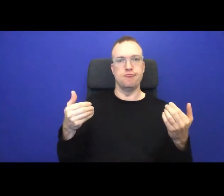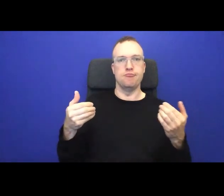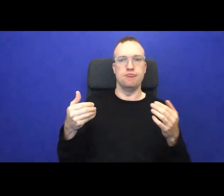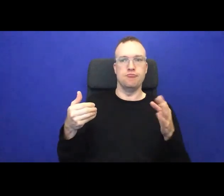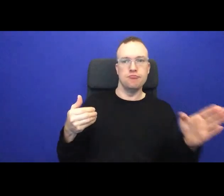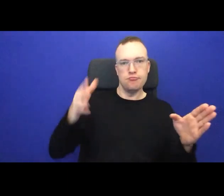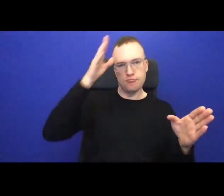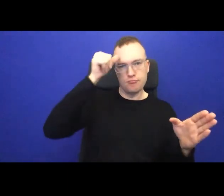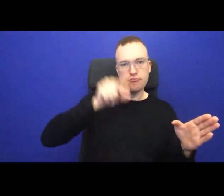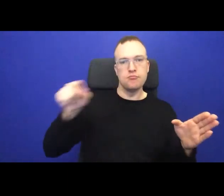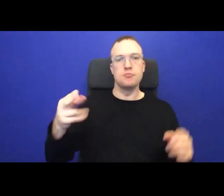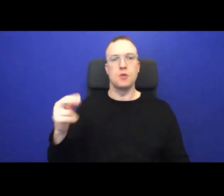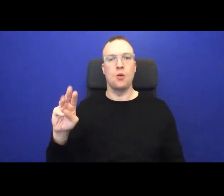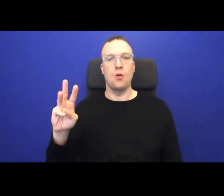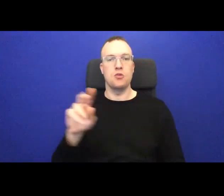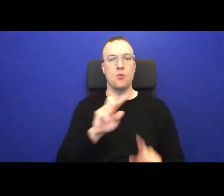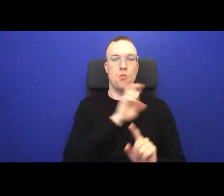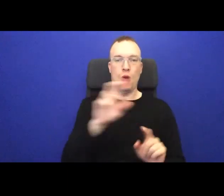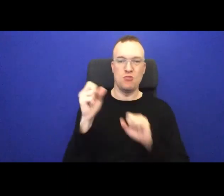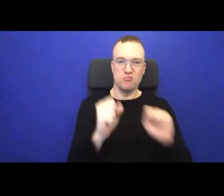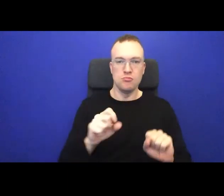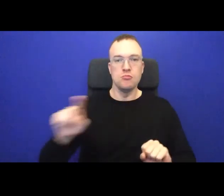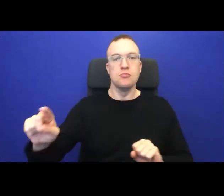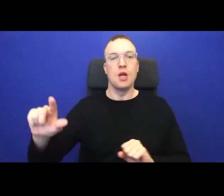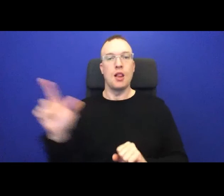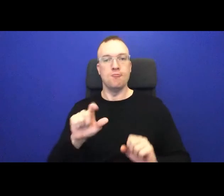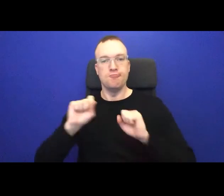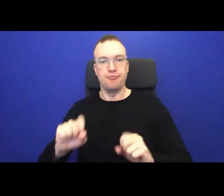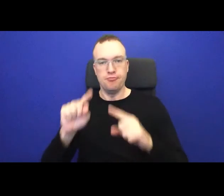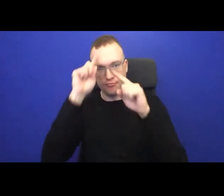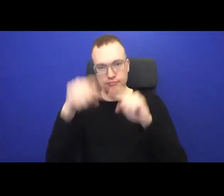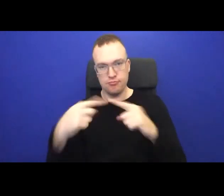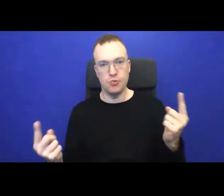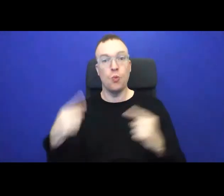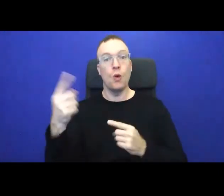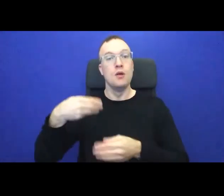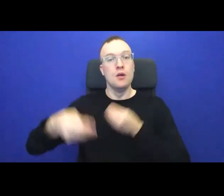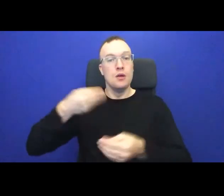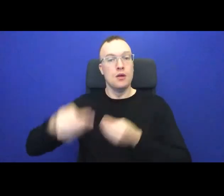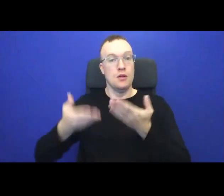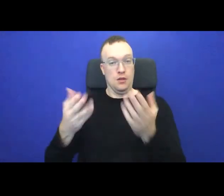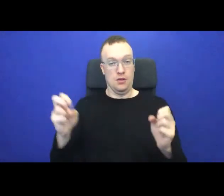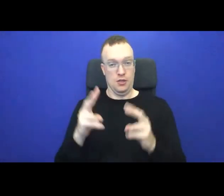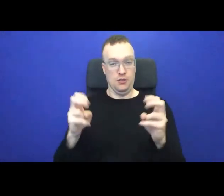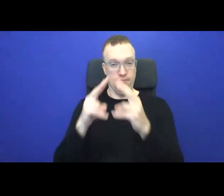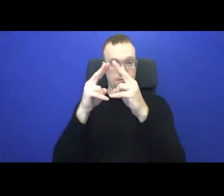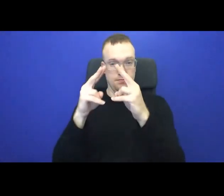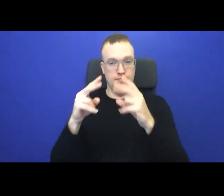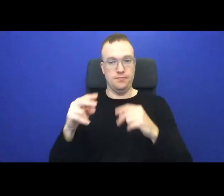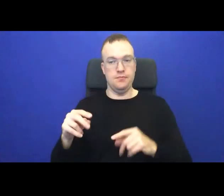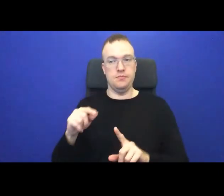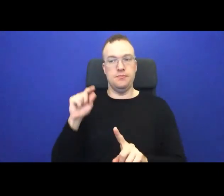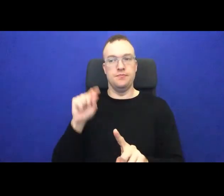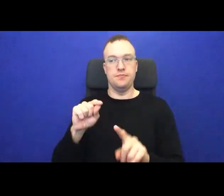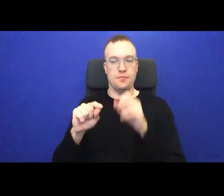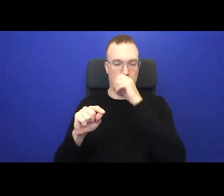whereas Hawking was very, very left-wing. And one tradition at the castle